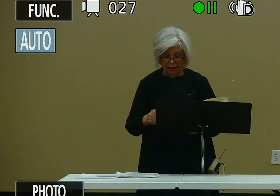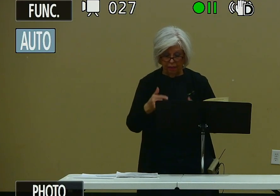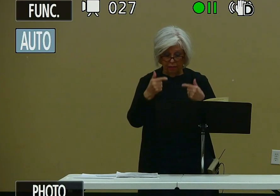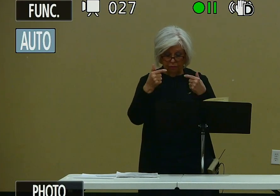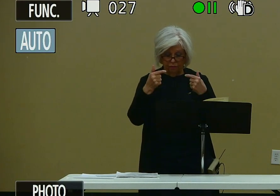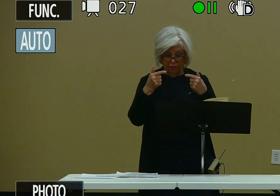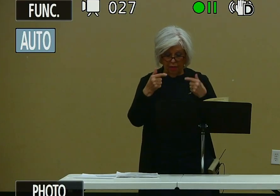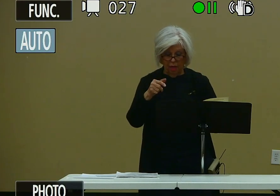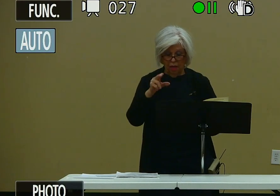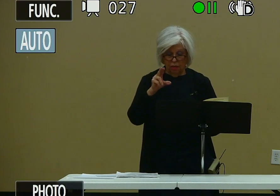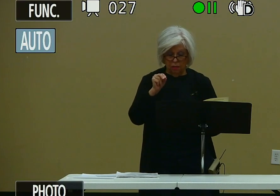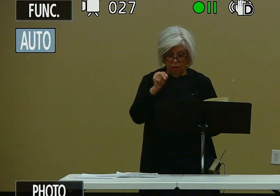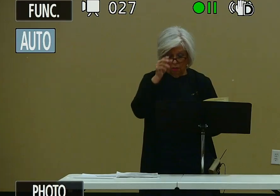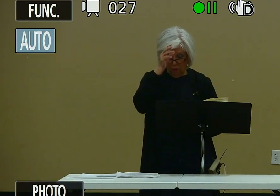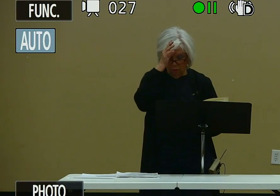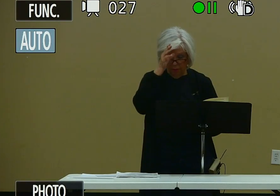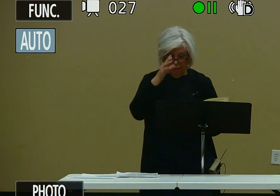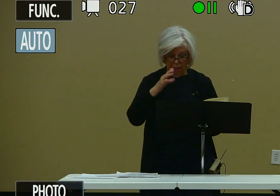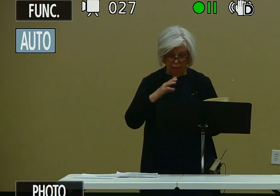life. No man